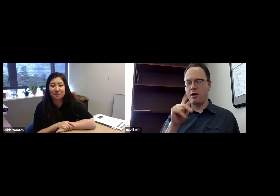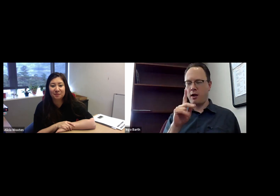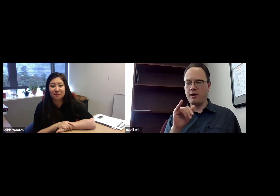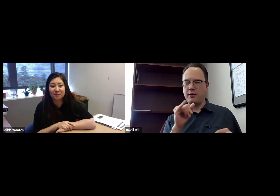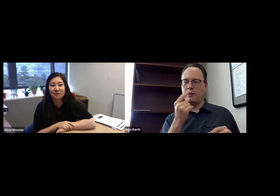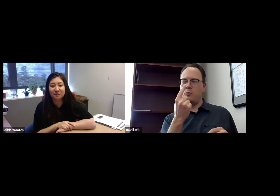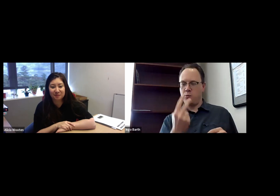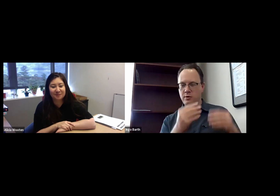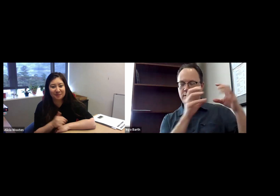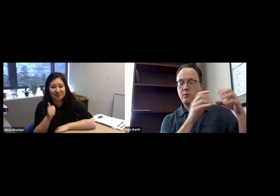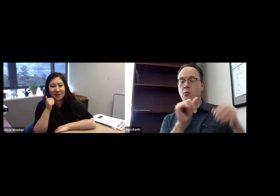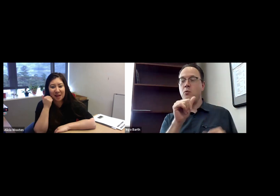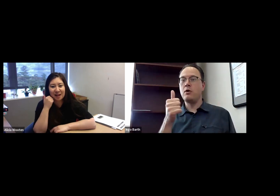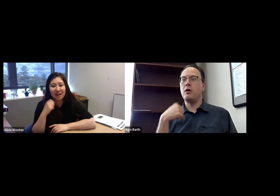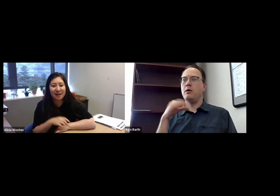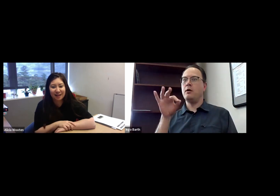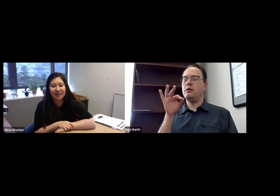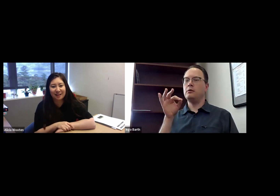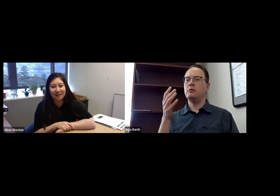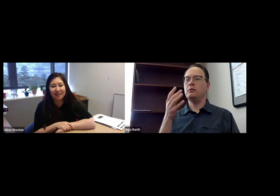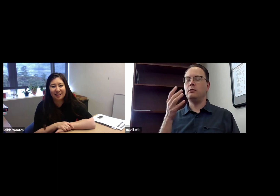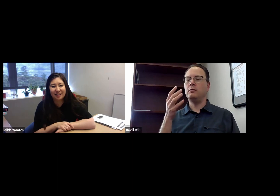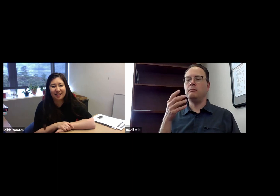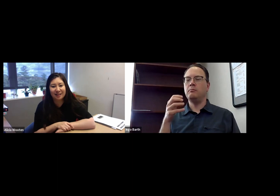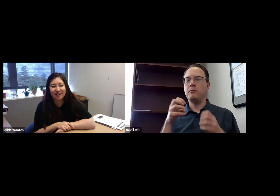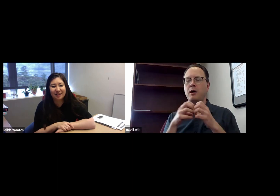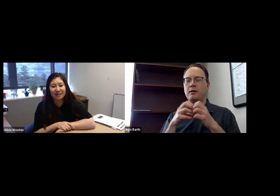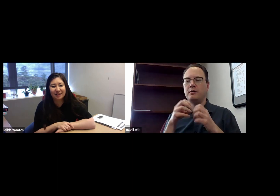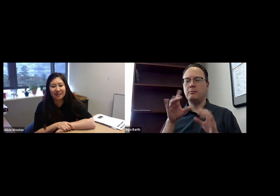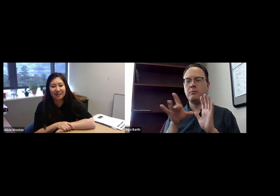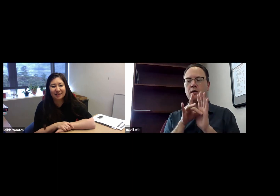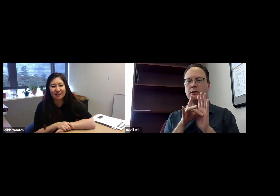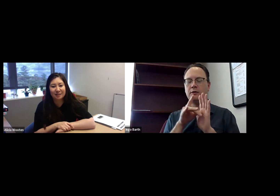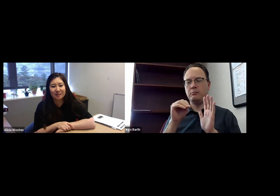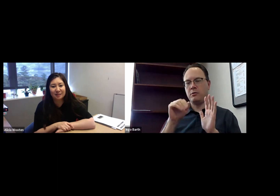Yeah, there's one example with alkalis.